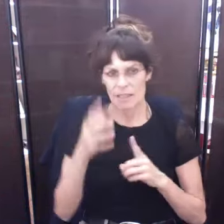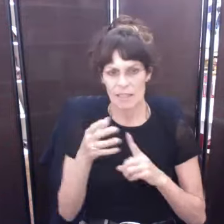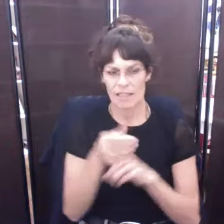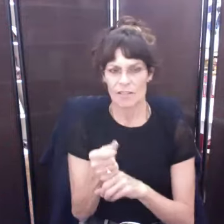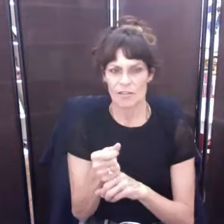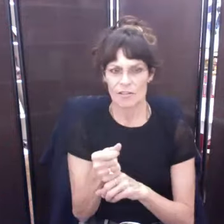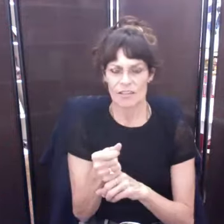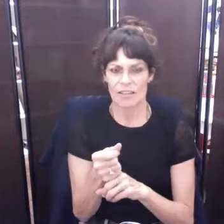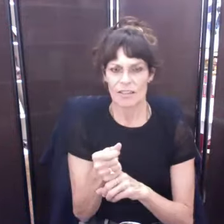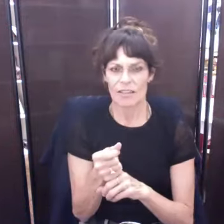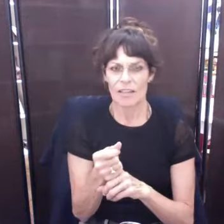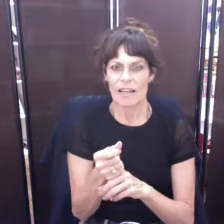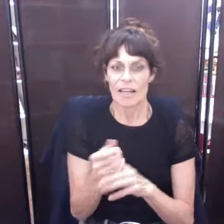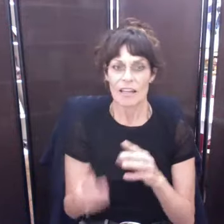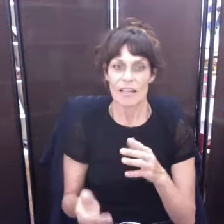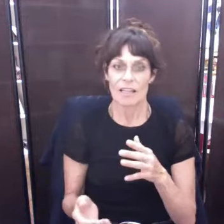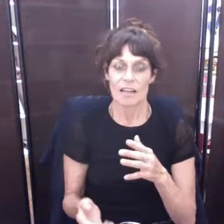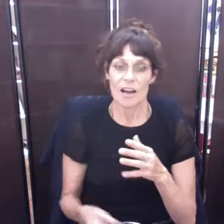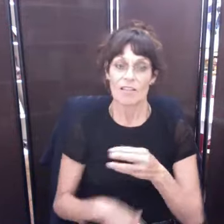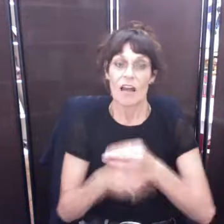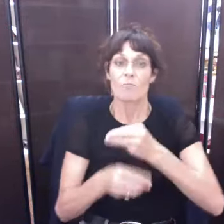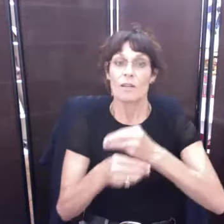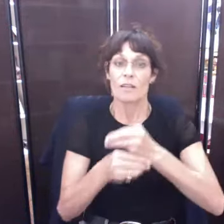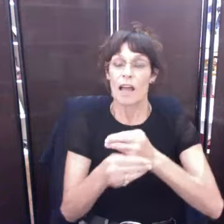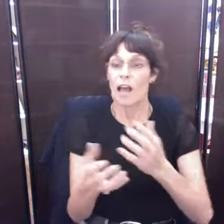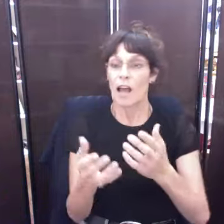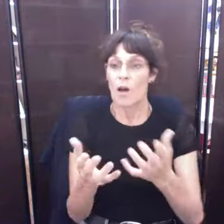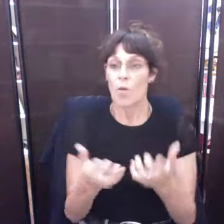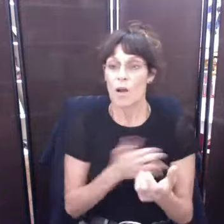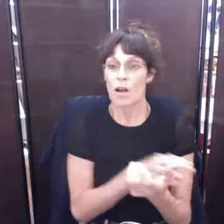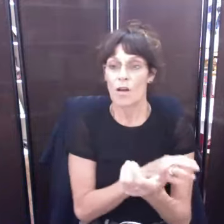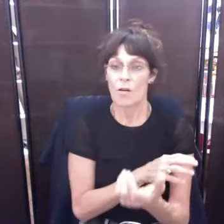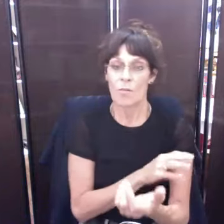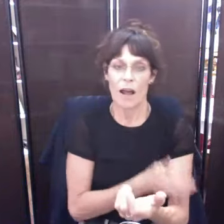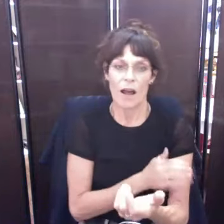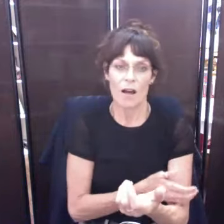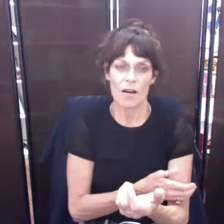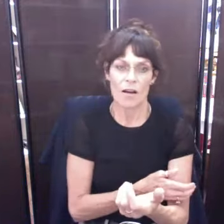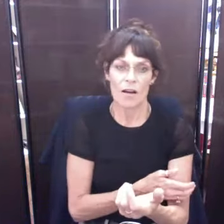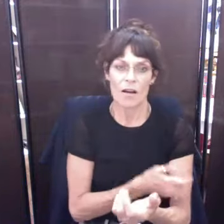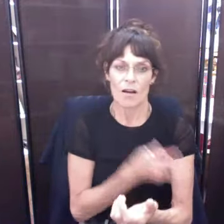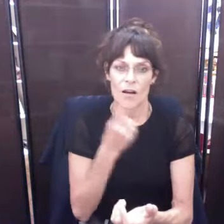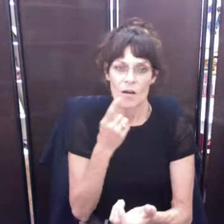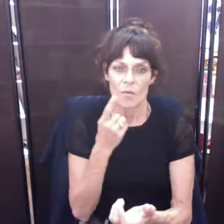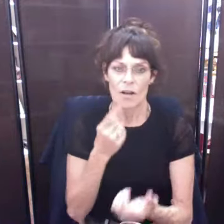then on top of that, let's just talk about willpower, because one of my sponsees just walked in. I want to share this story with you real